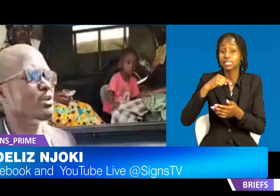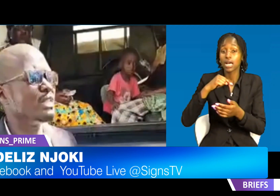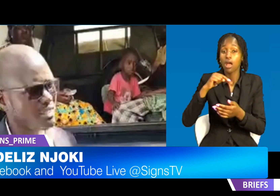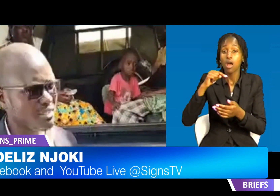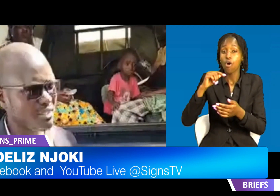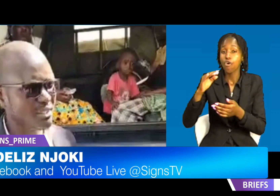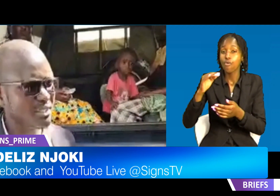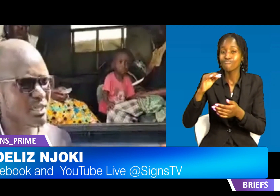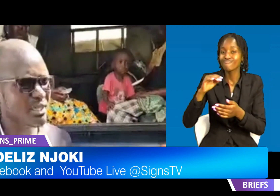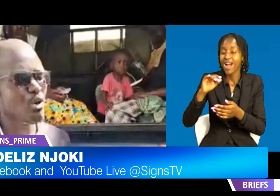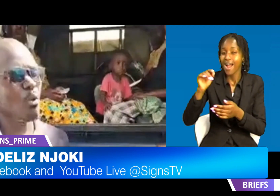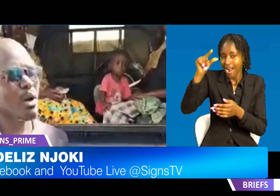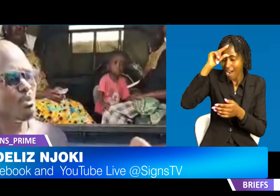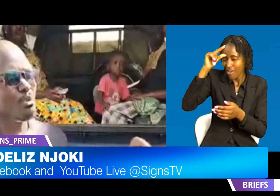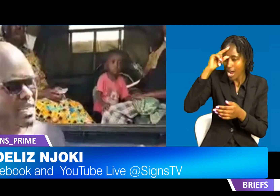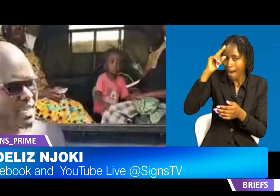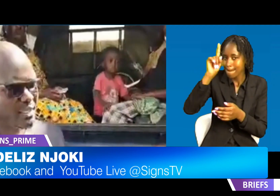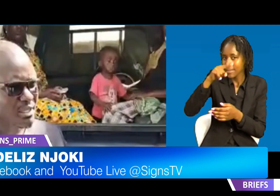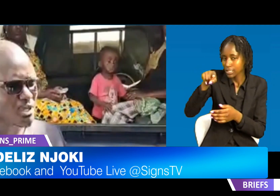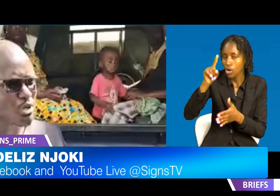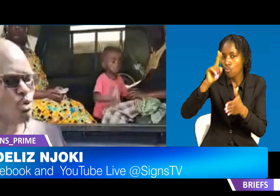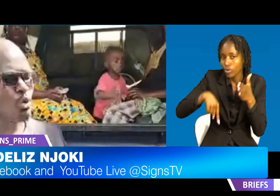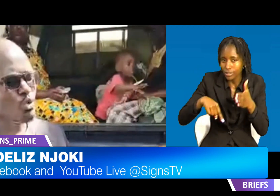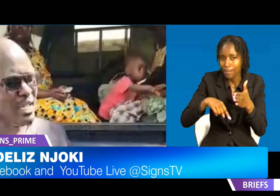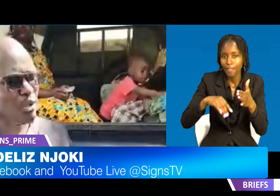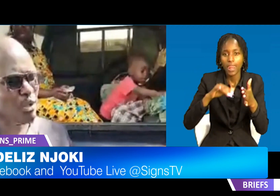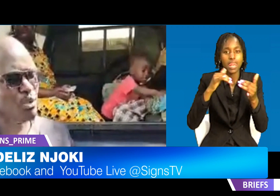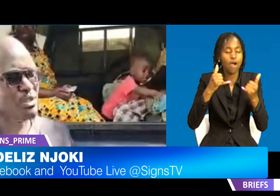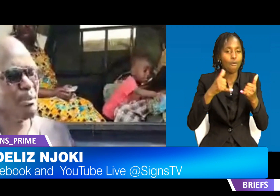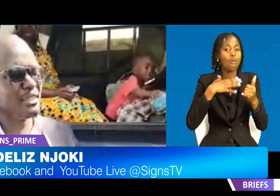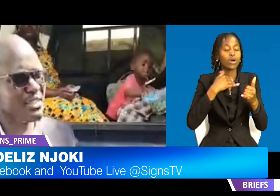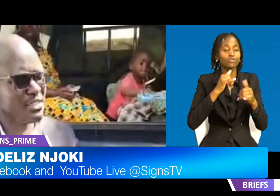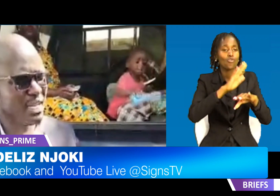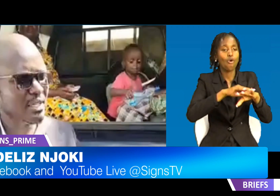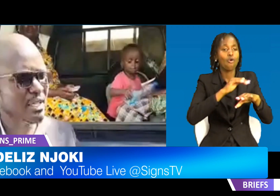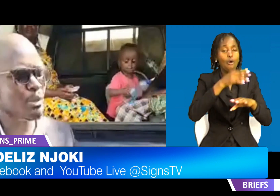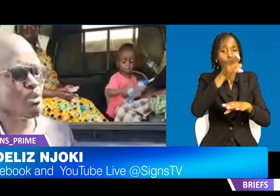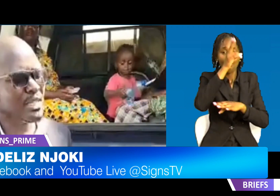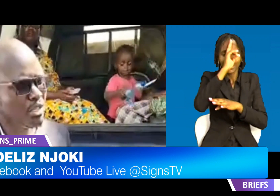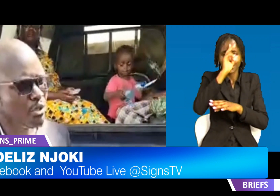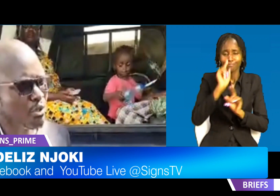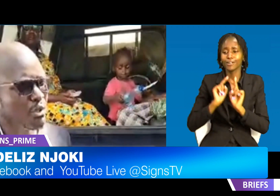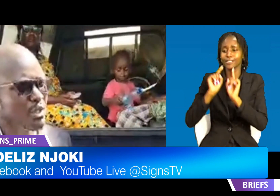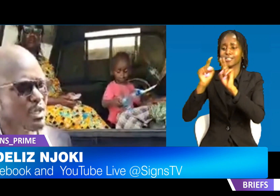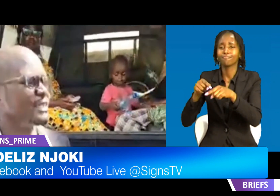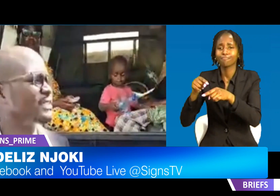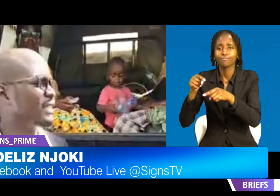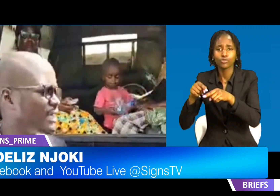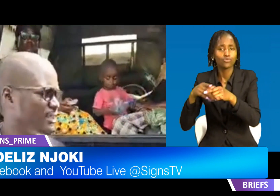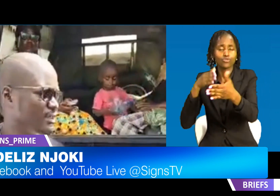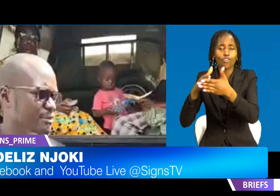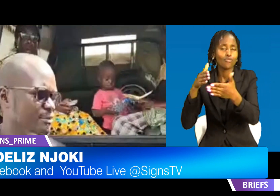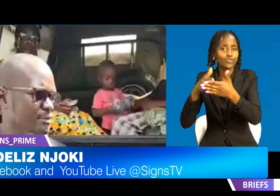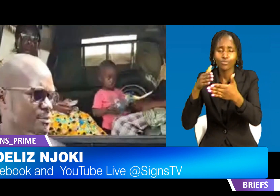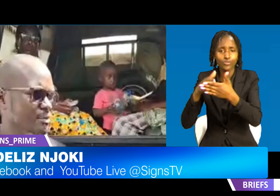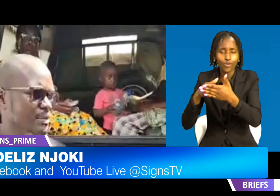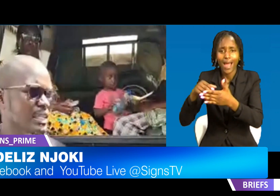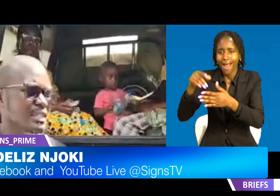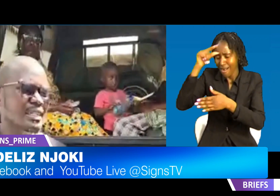polisi wanatumika kukuja kusambaratisha mkutano ya serikali? Ni nini